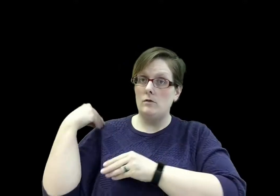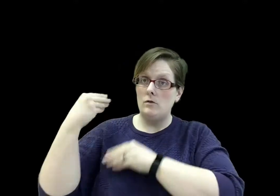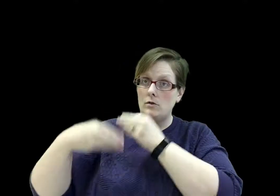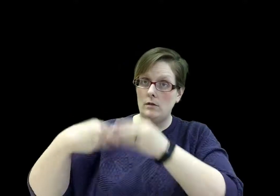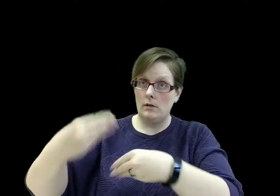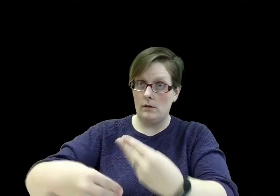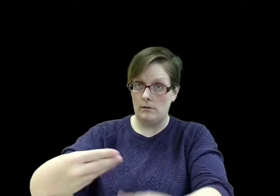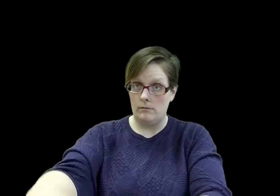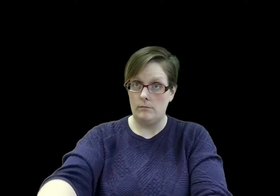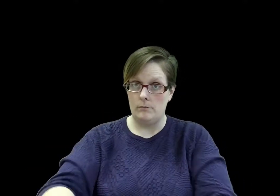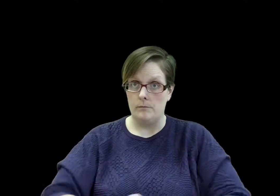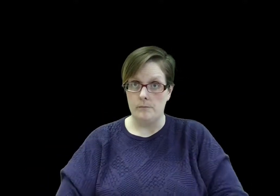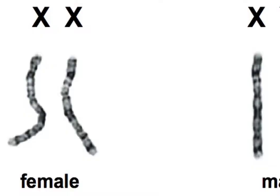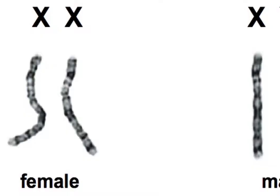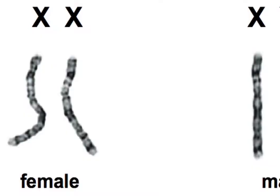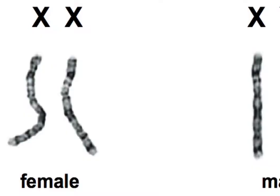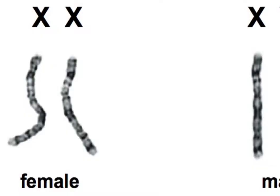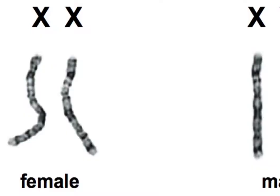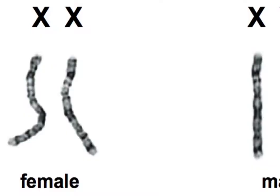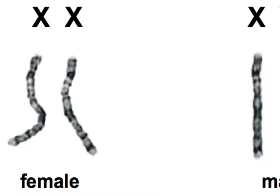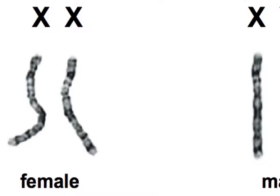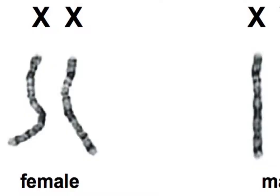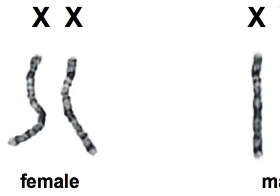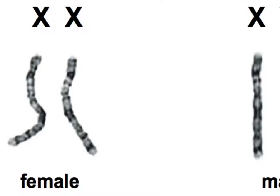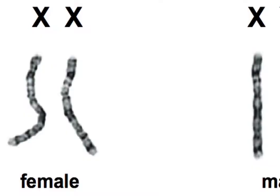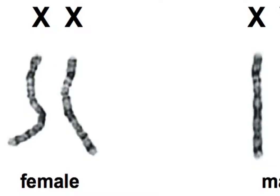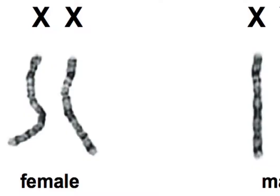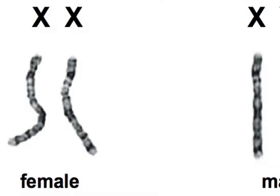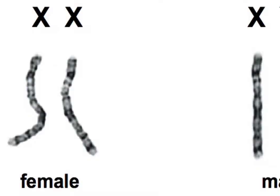on chromosomes and genetics.